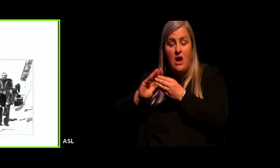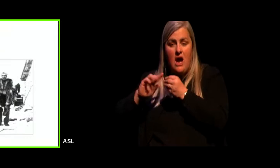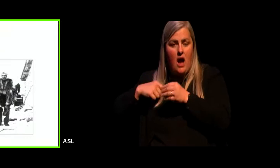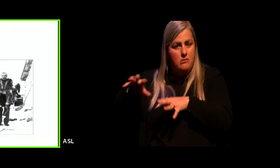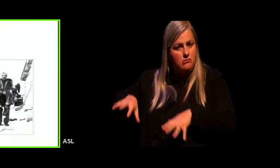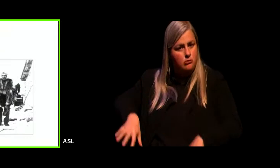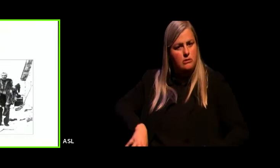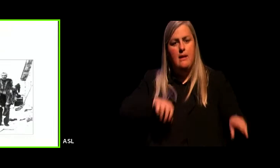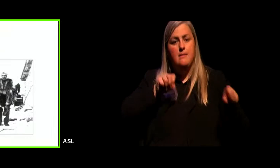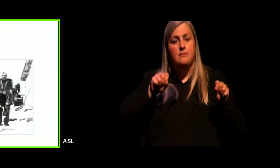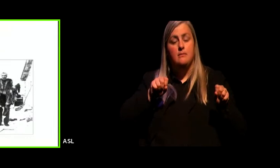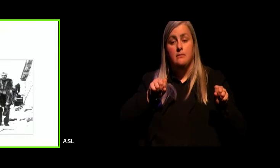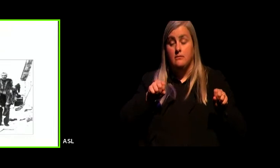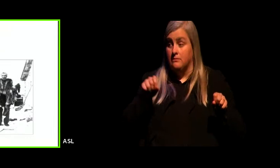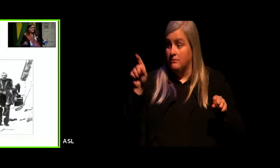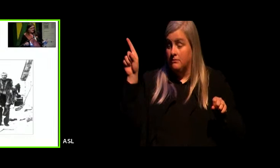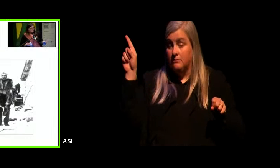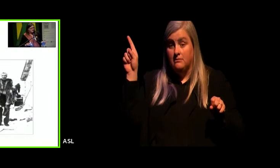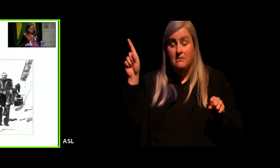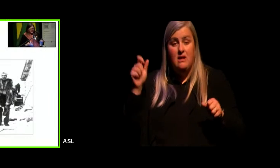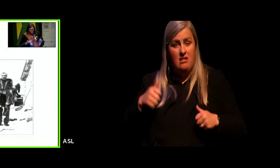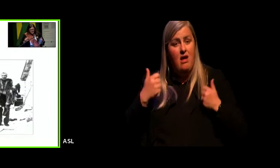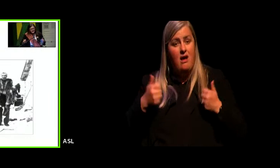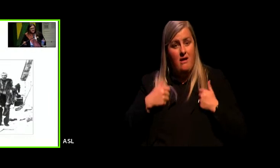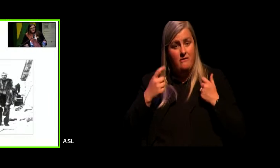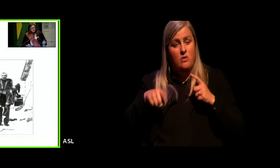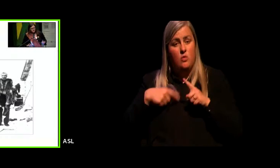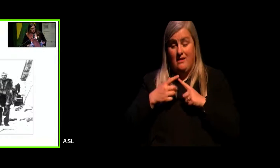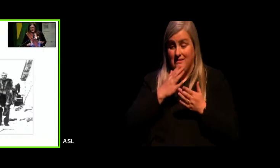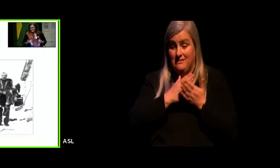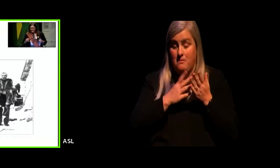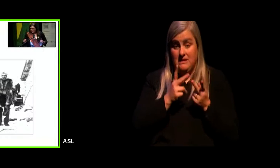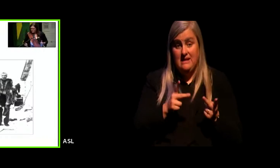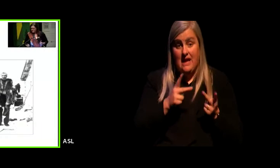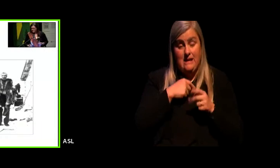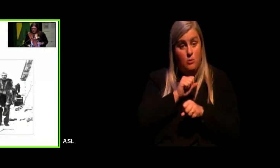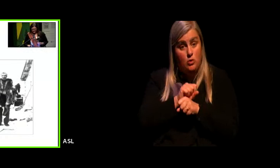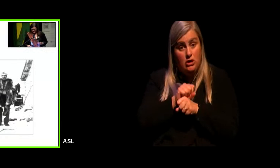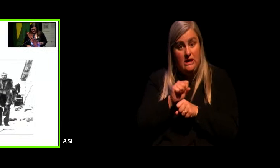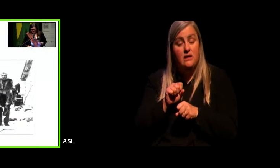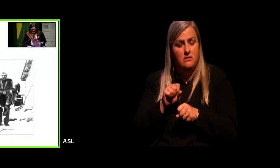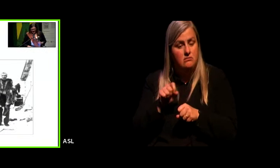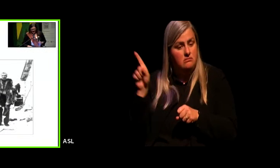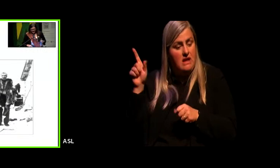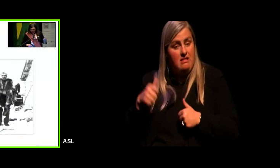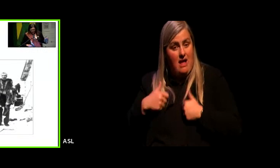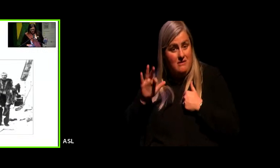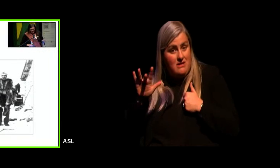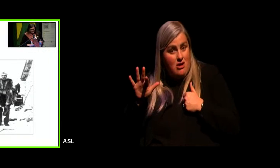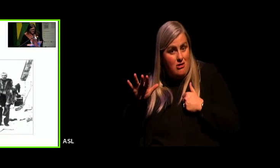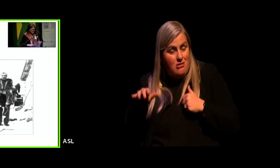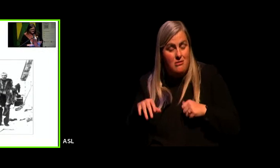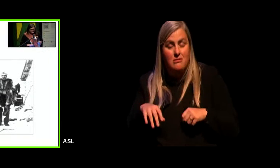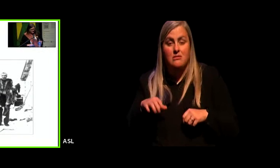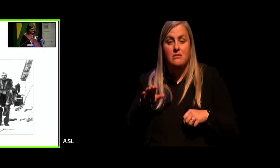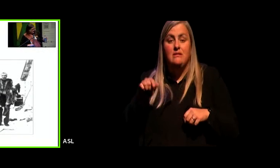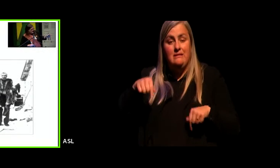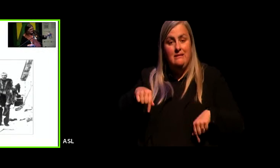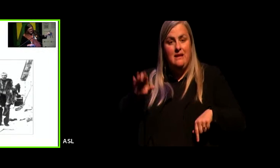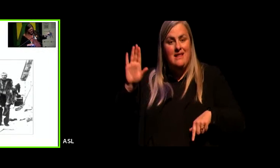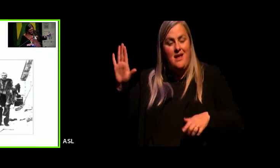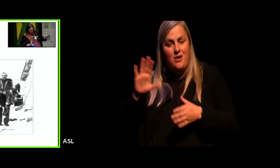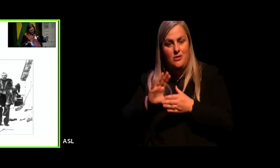some of the sites that we're working on were lived in. This was their story, their lives. And the other piece that